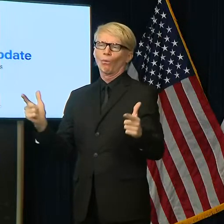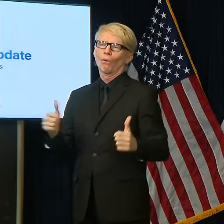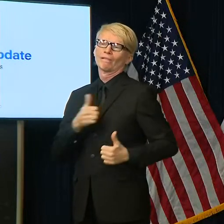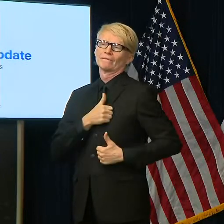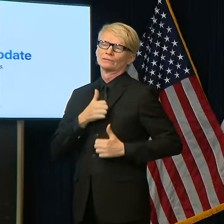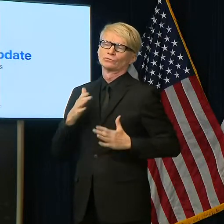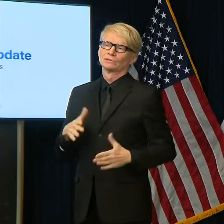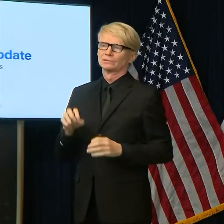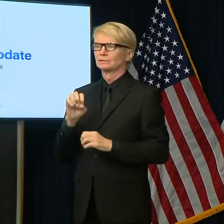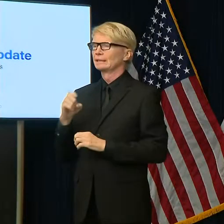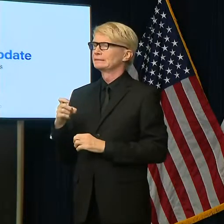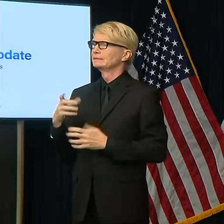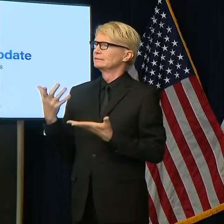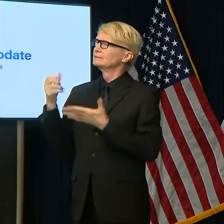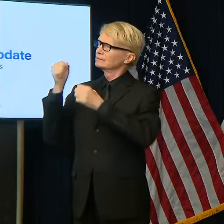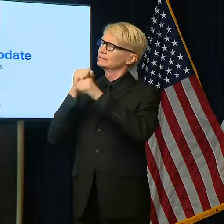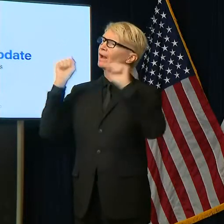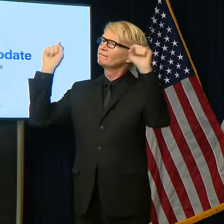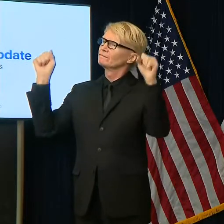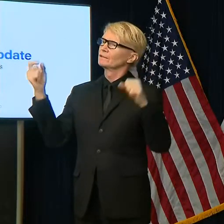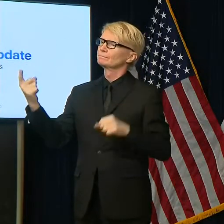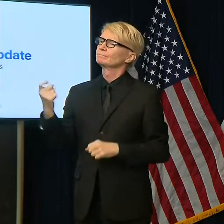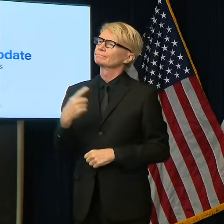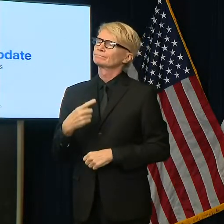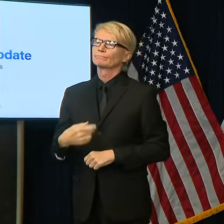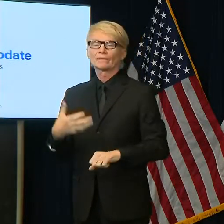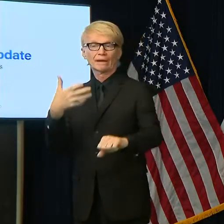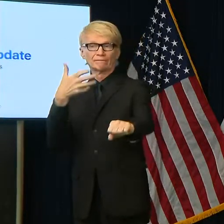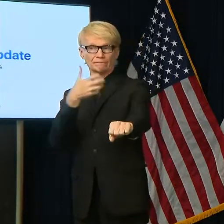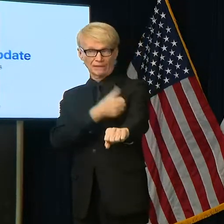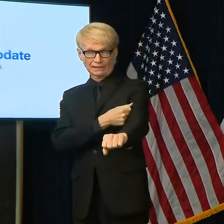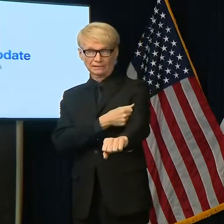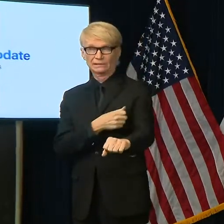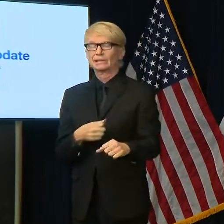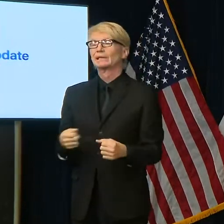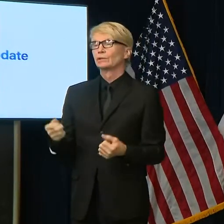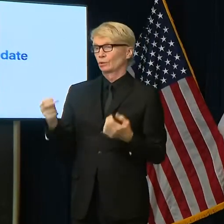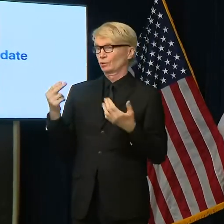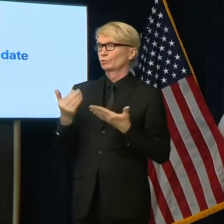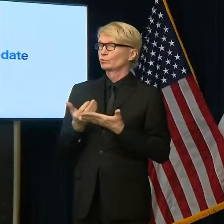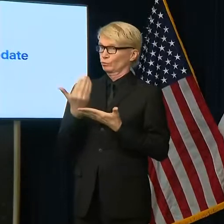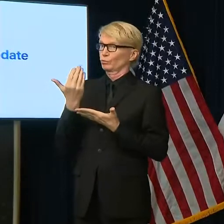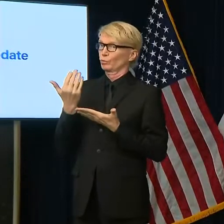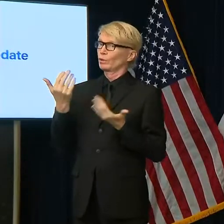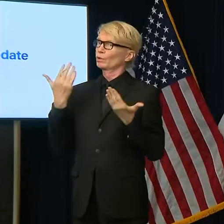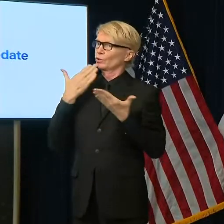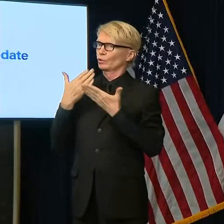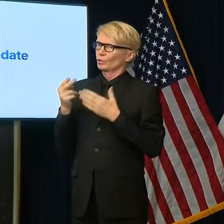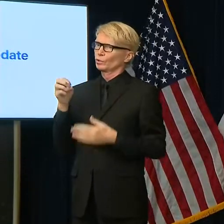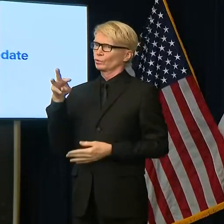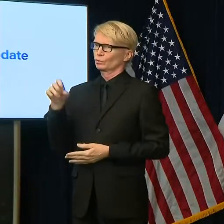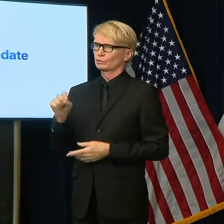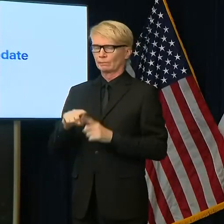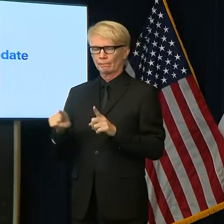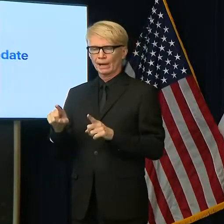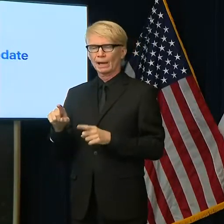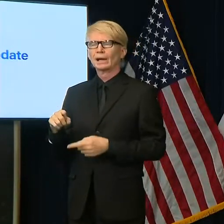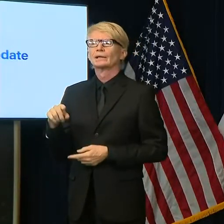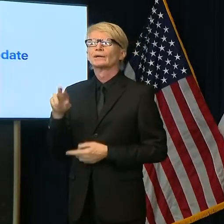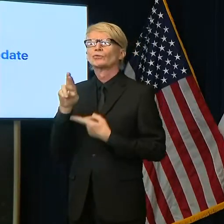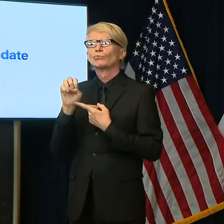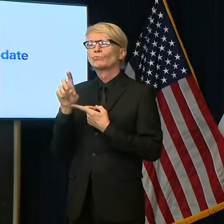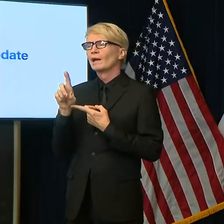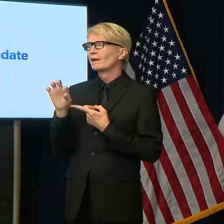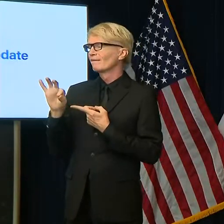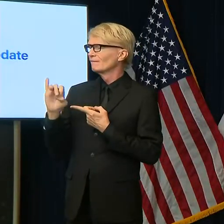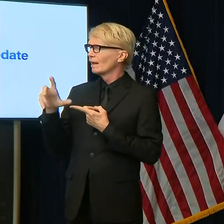Obviously the vaccine is promising news, but Dr. Redfield from the CDC yesterday said that Americans should be prepared for another 60 to